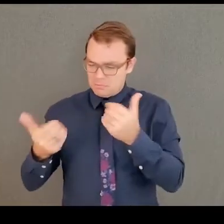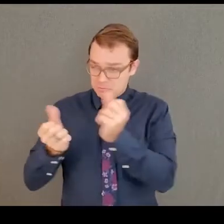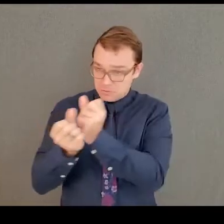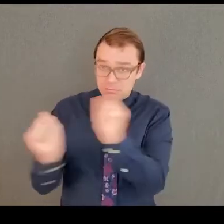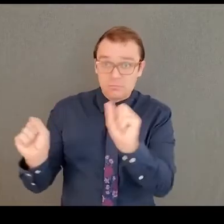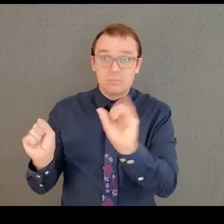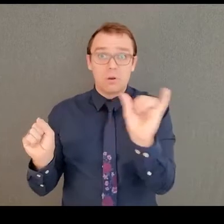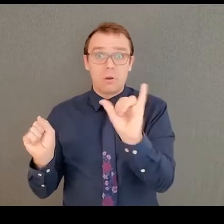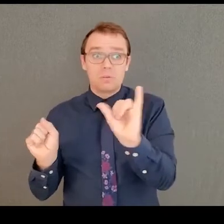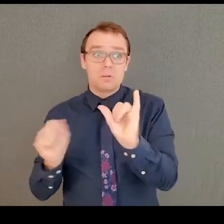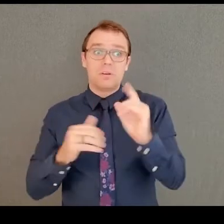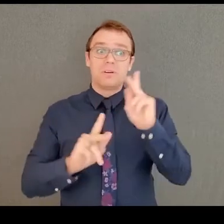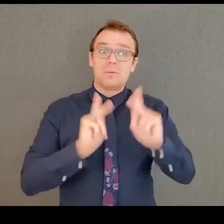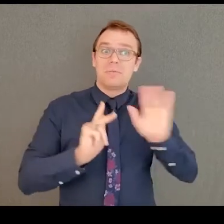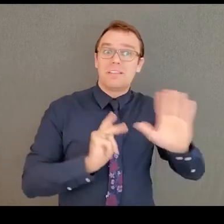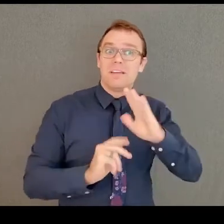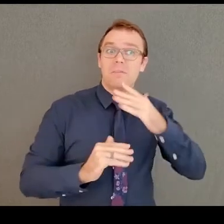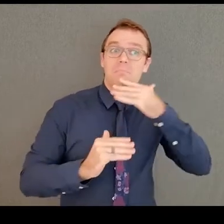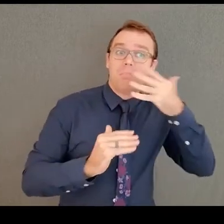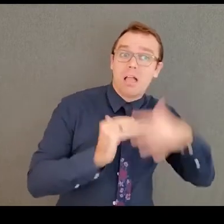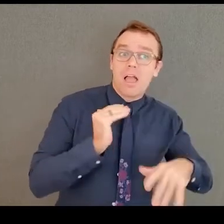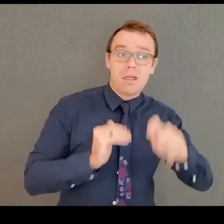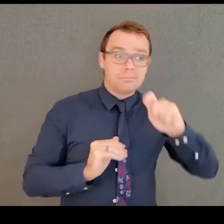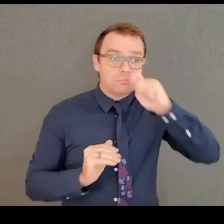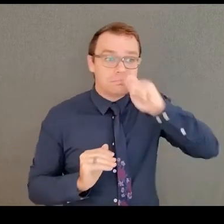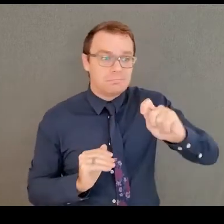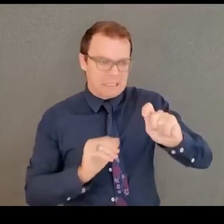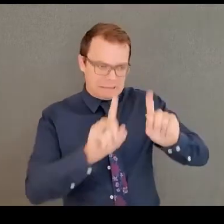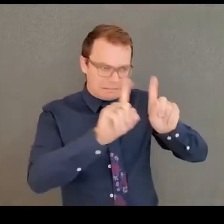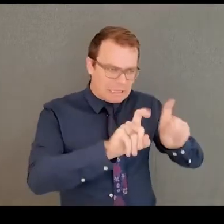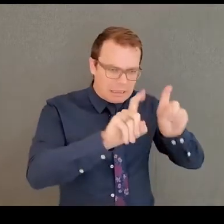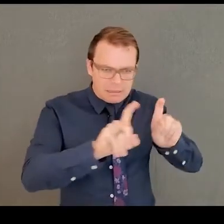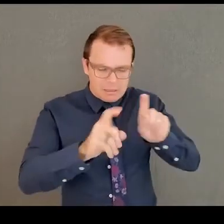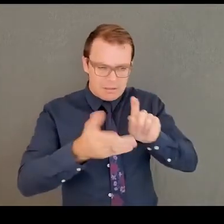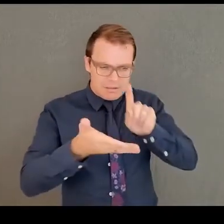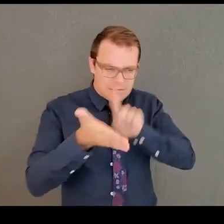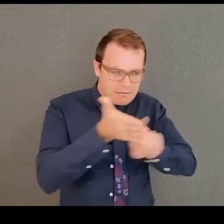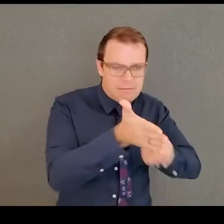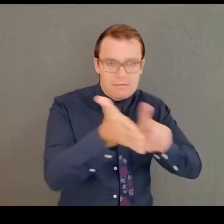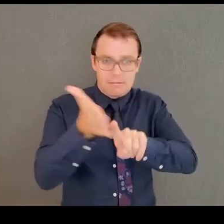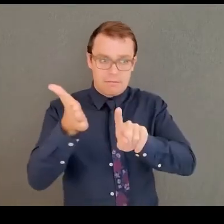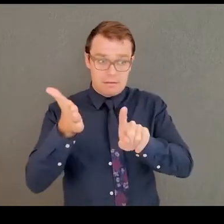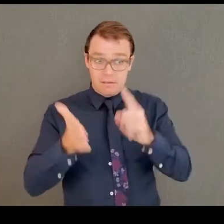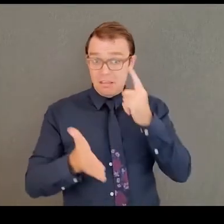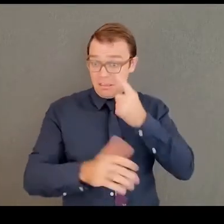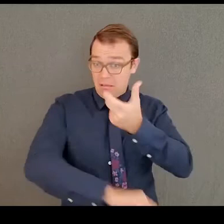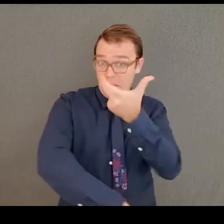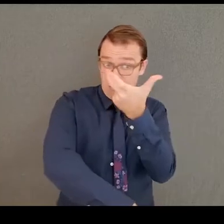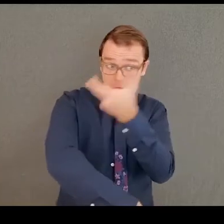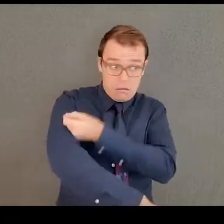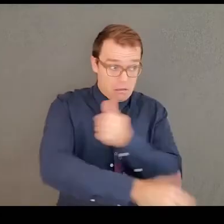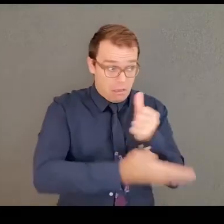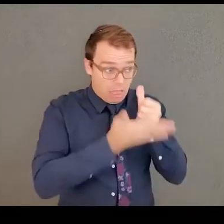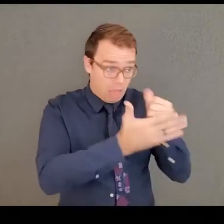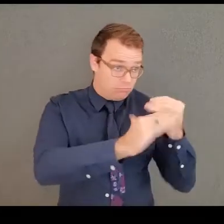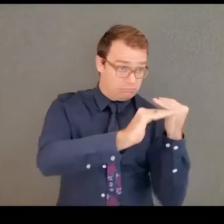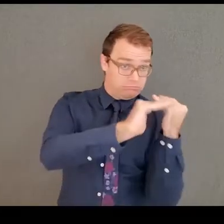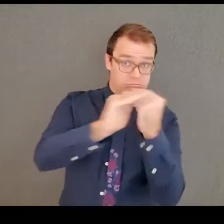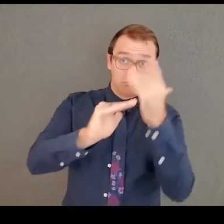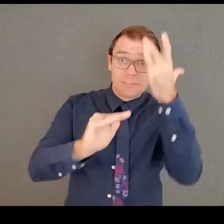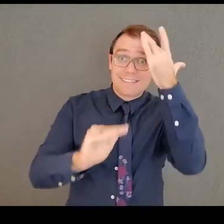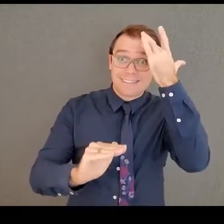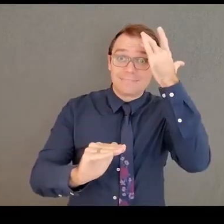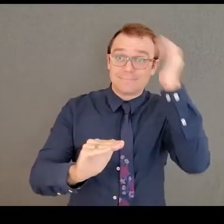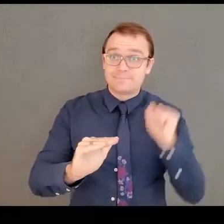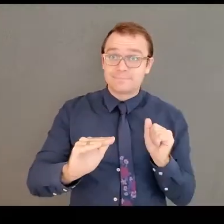in people and animals, and they look at the information from people's blood and nasal samples to see if they think that the vaccine or antibody might